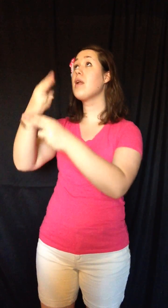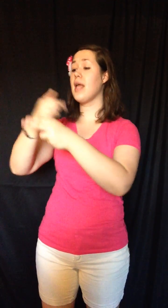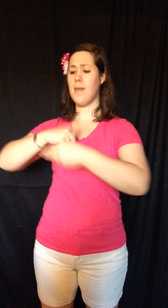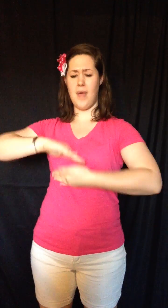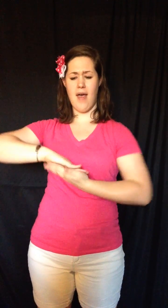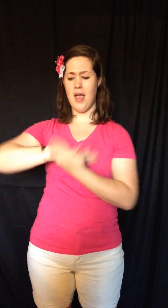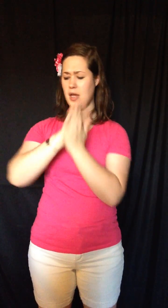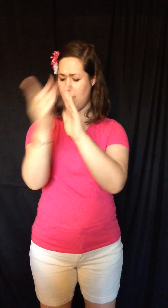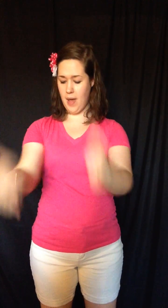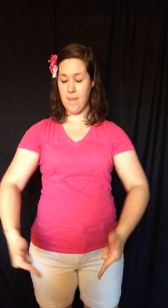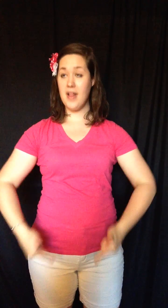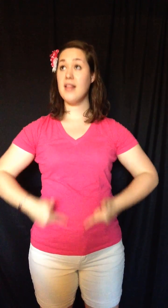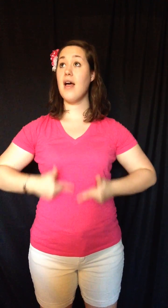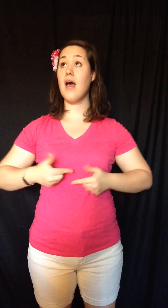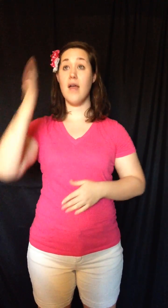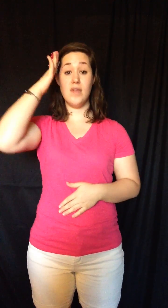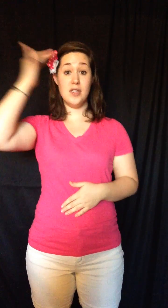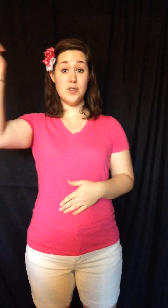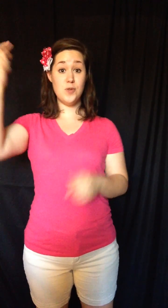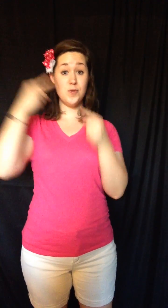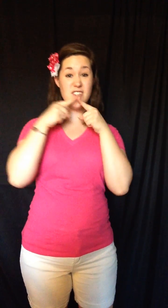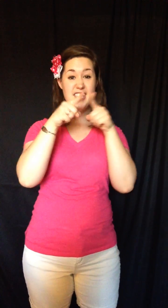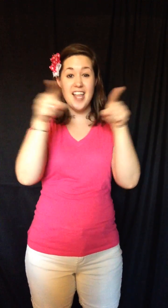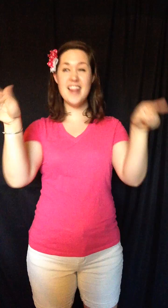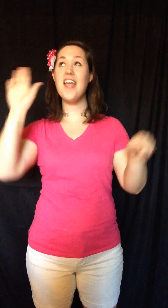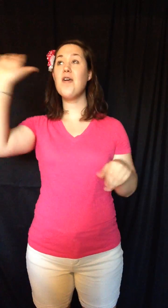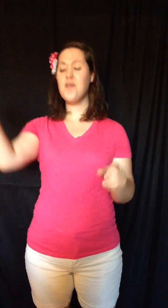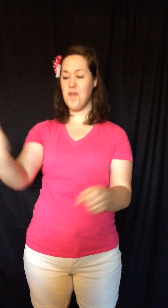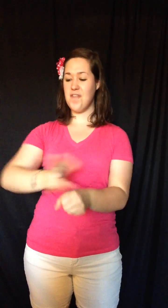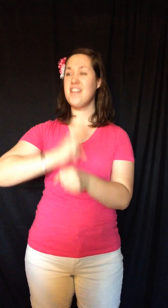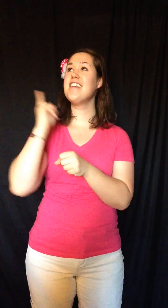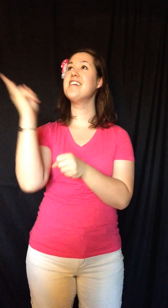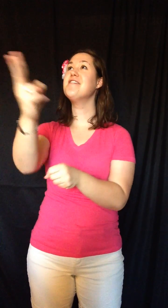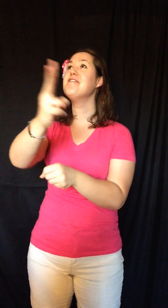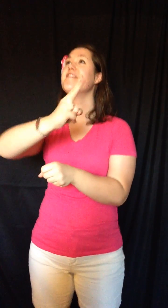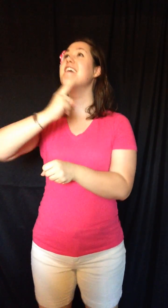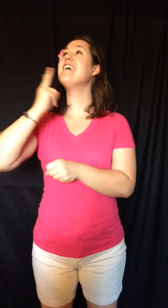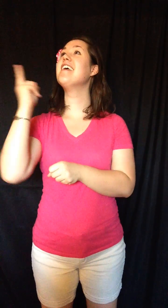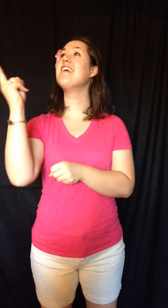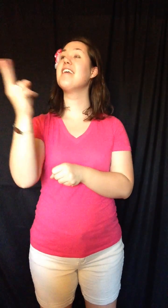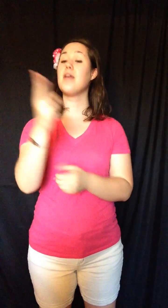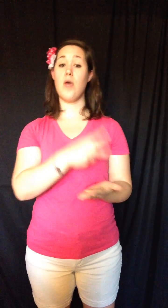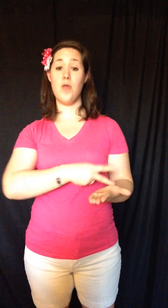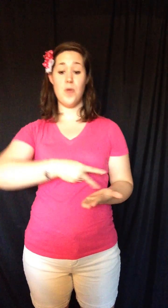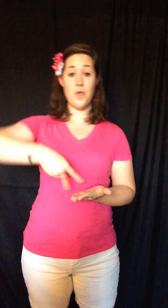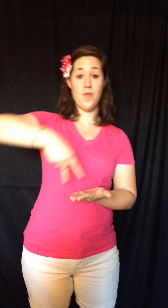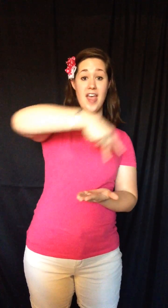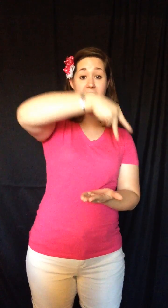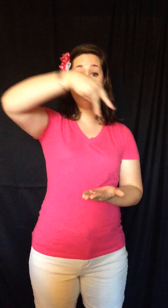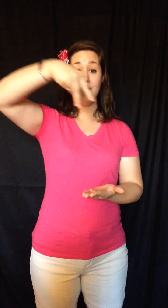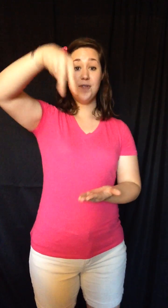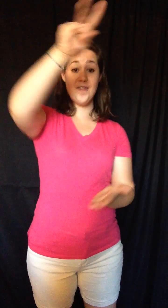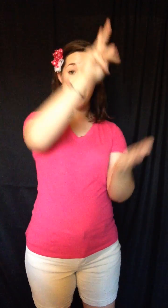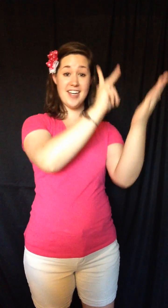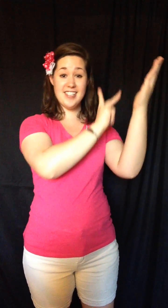name I come alive To declare your victory To The resurrected